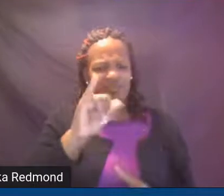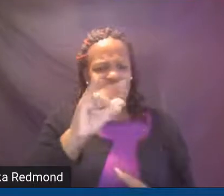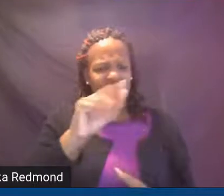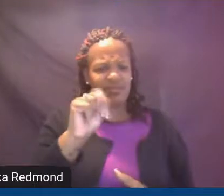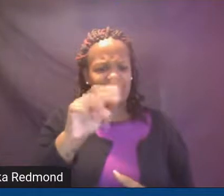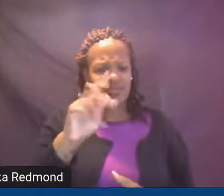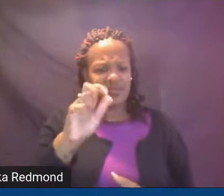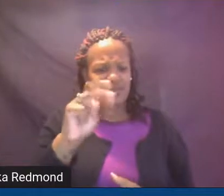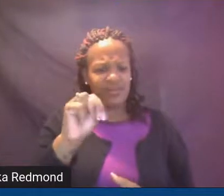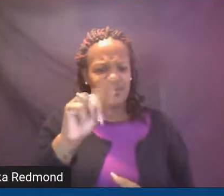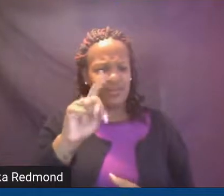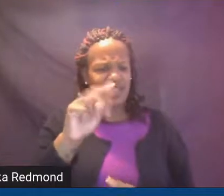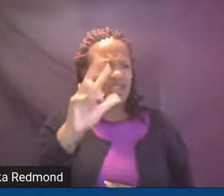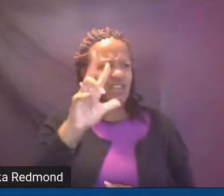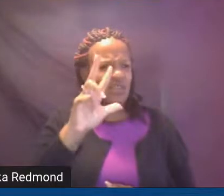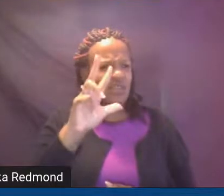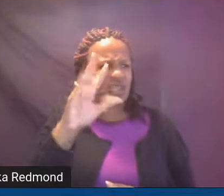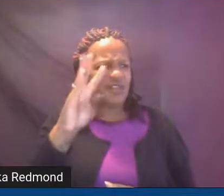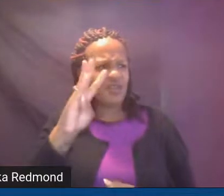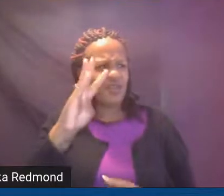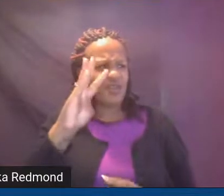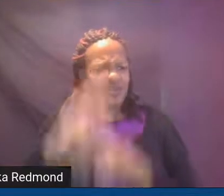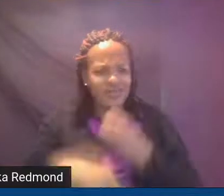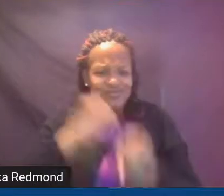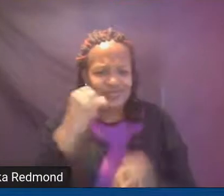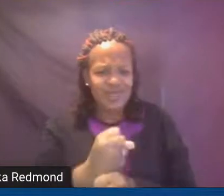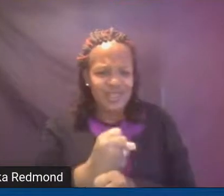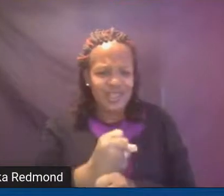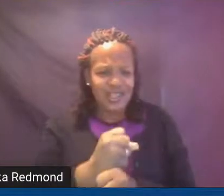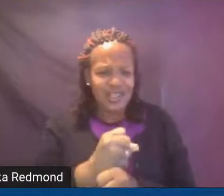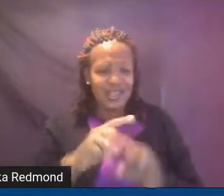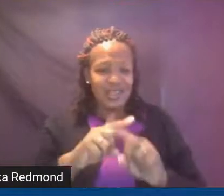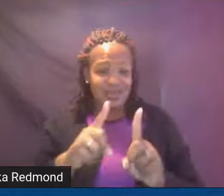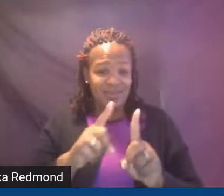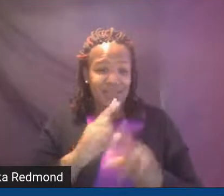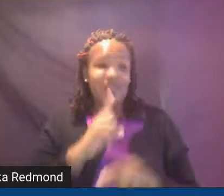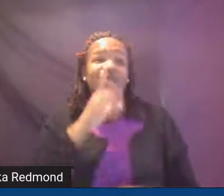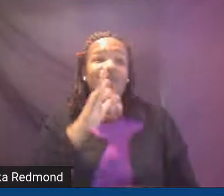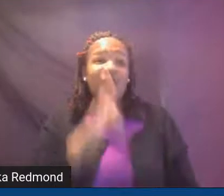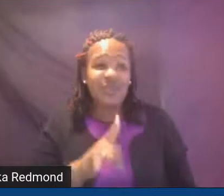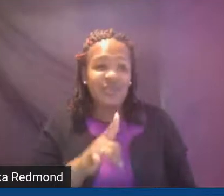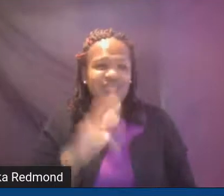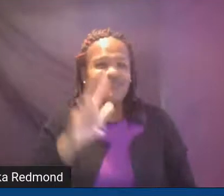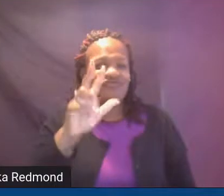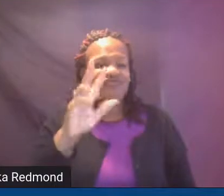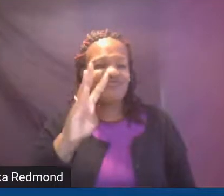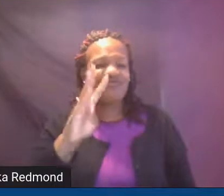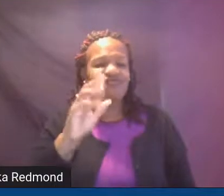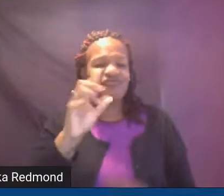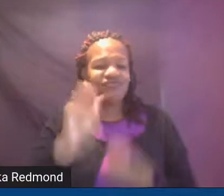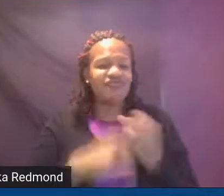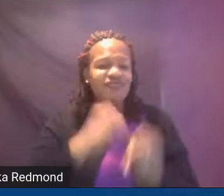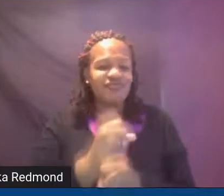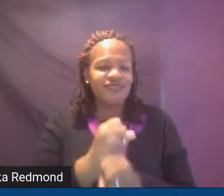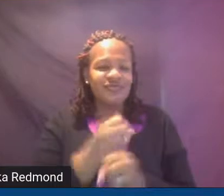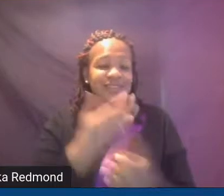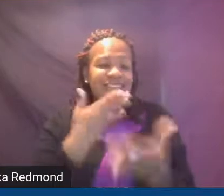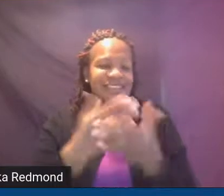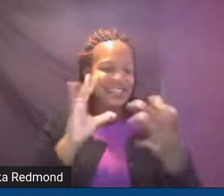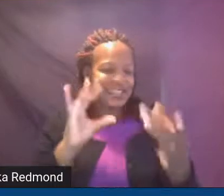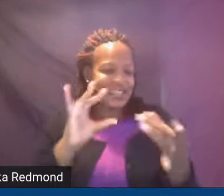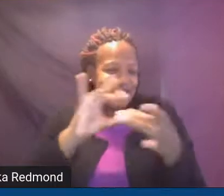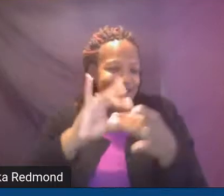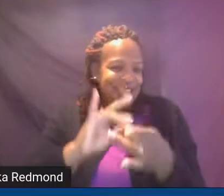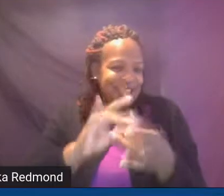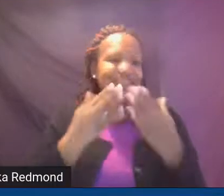But one-on-one, we got connected really well in last 3 years. So thank you for all the interaction and great,